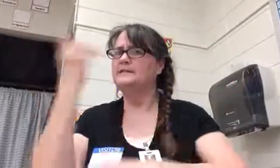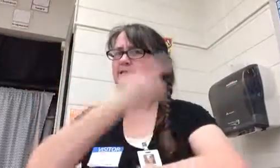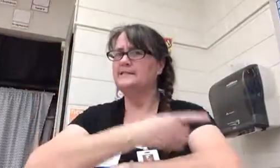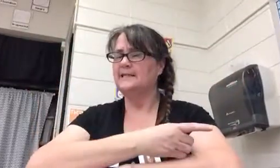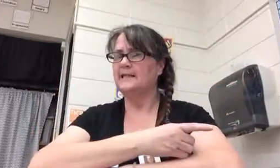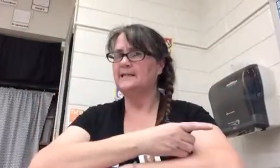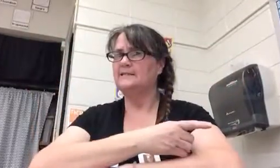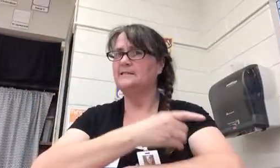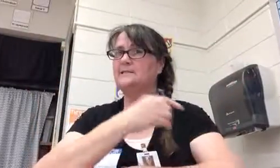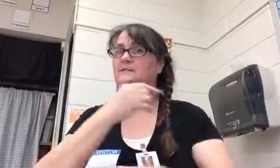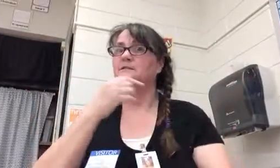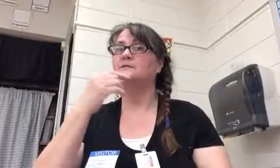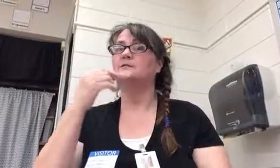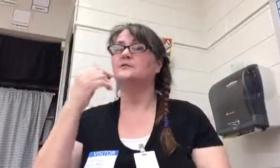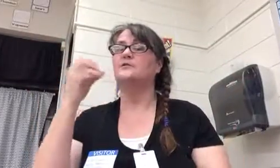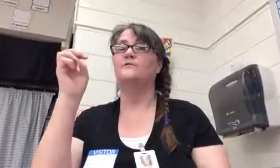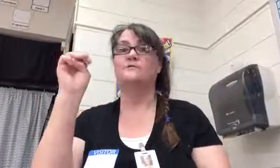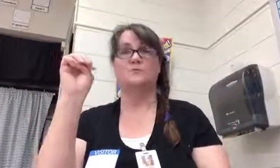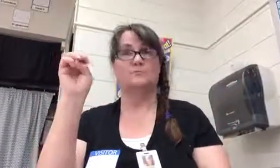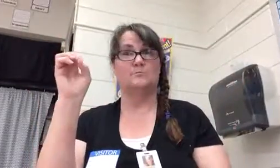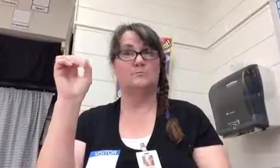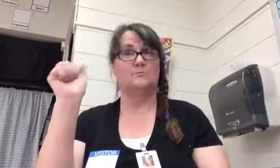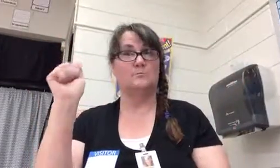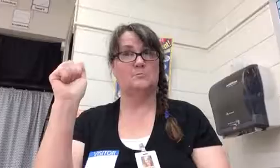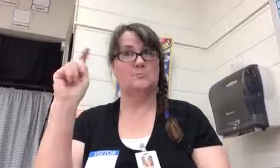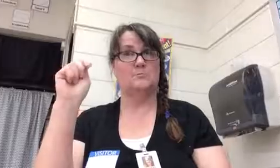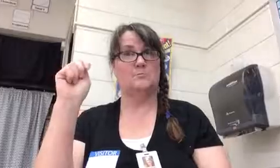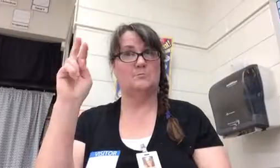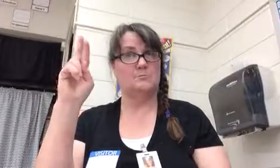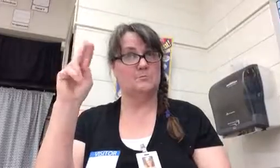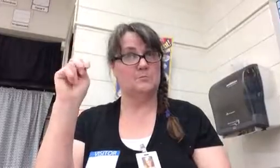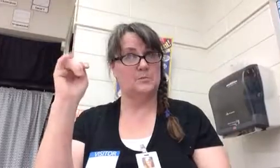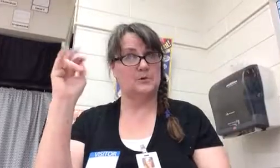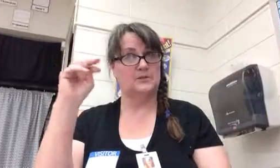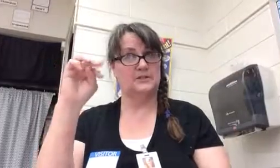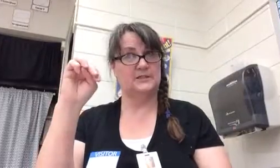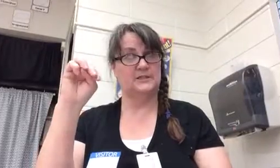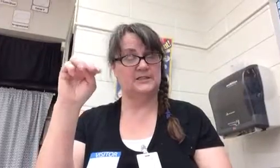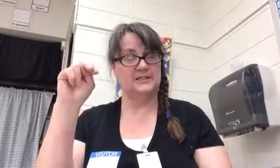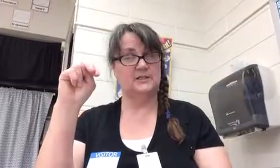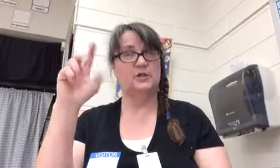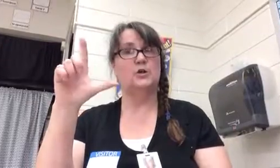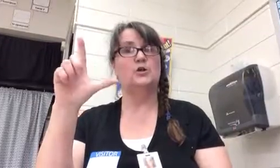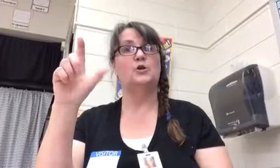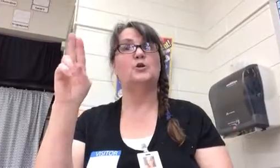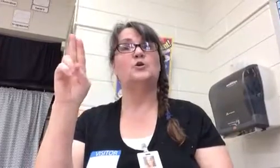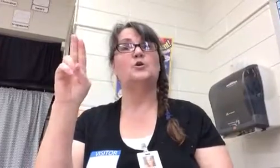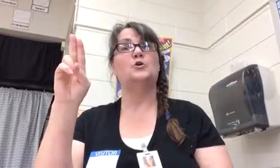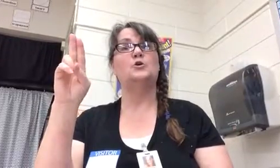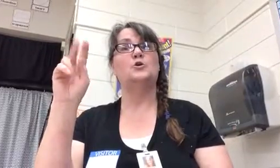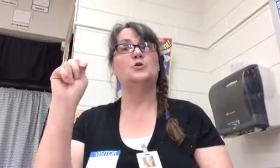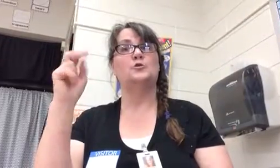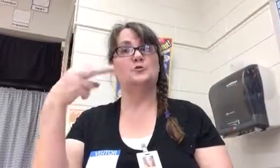you have two things to remember. One, when do we celebrate it, if you remember what we talked about? And two, what date will